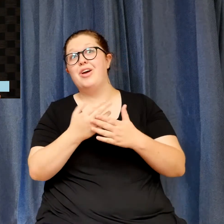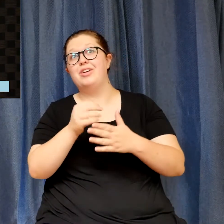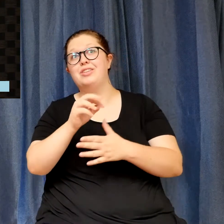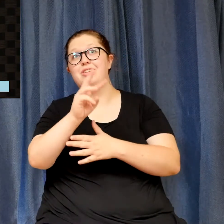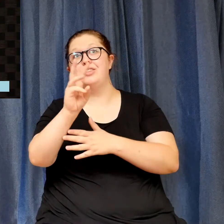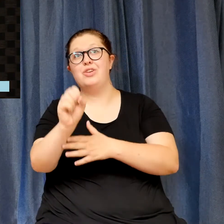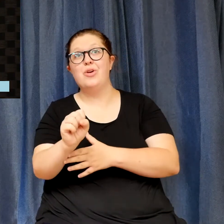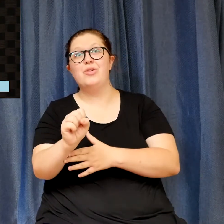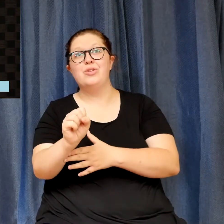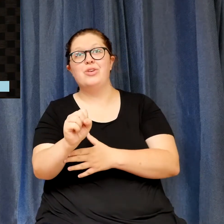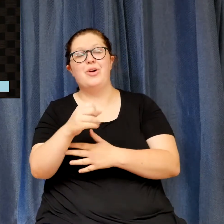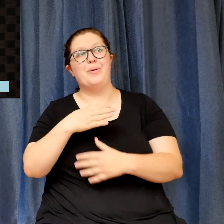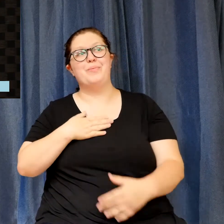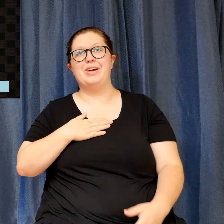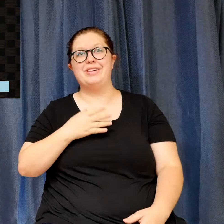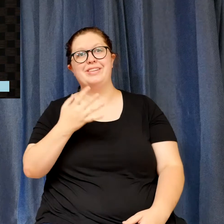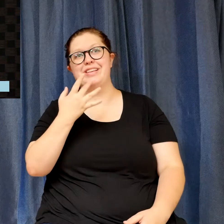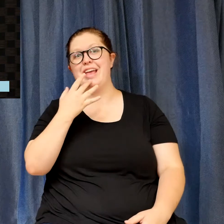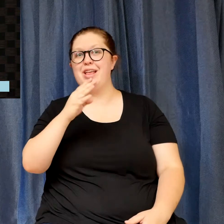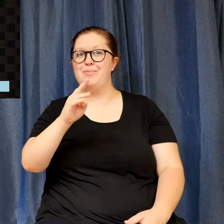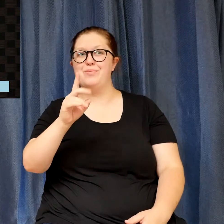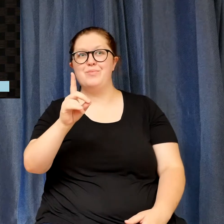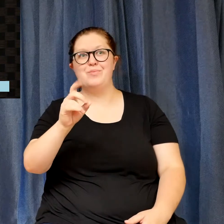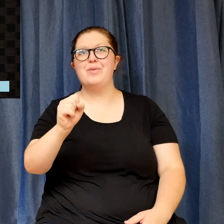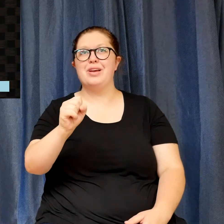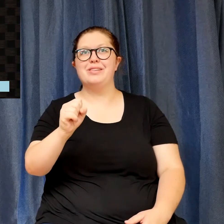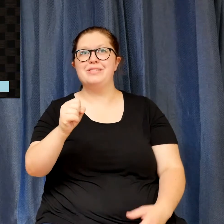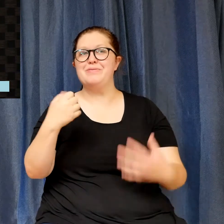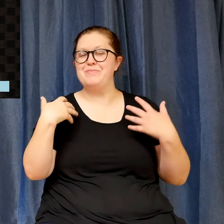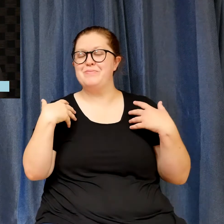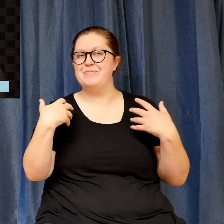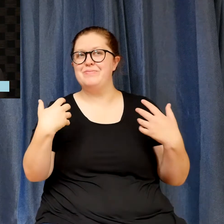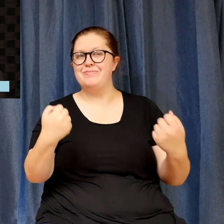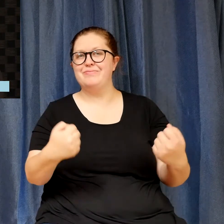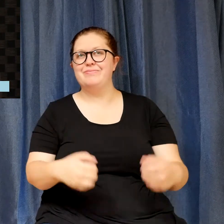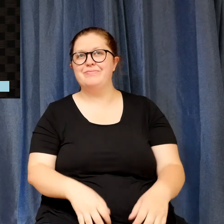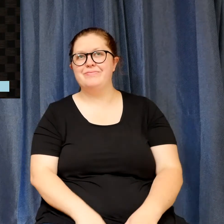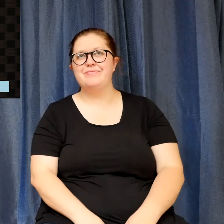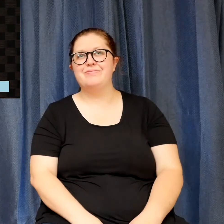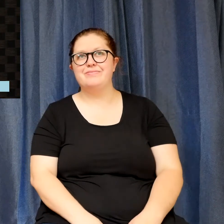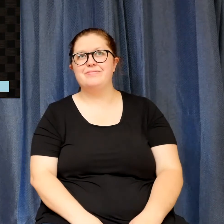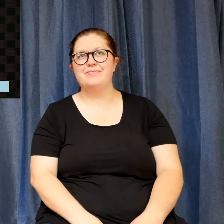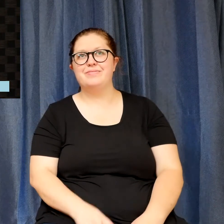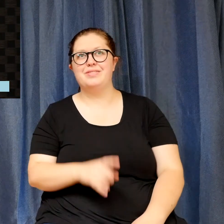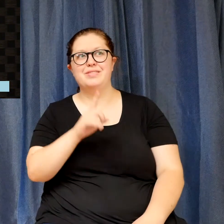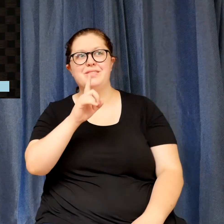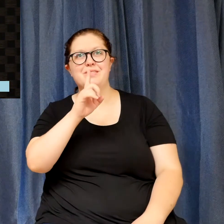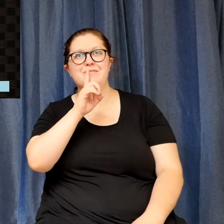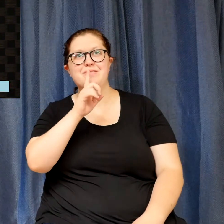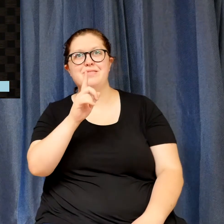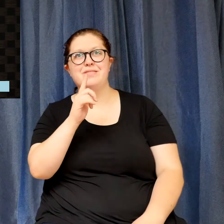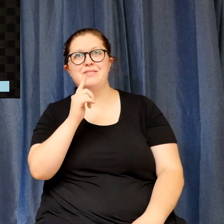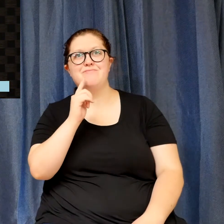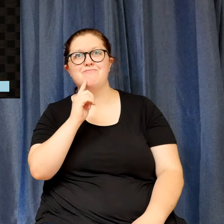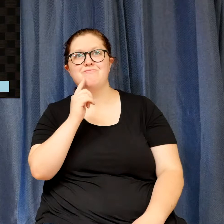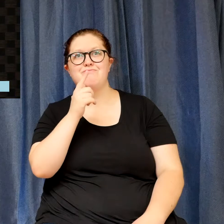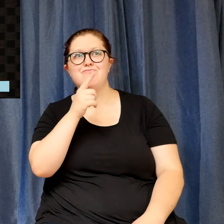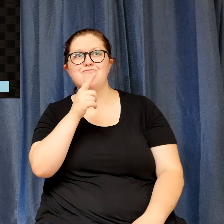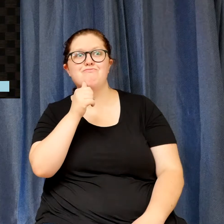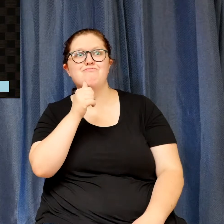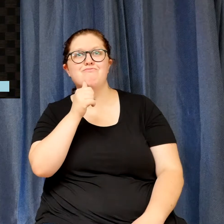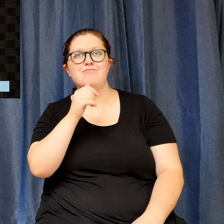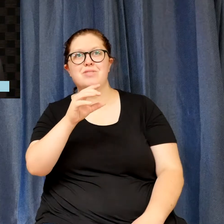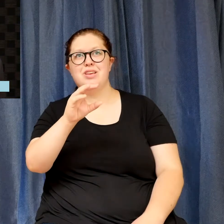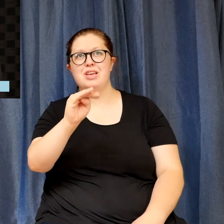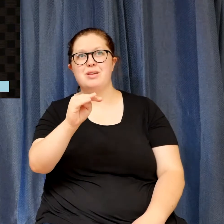good news, all the taste buds came back. But it was so disappointing when, for the longest times, M&Ms